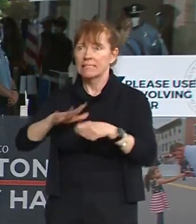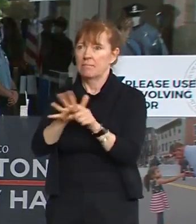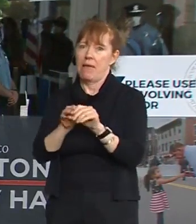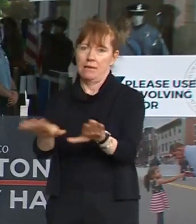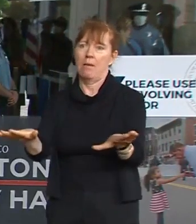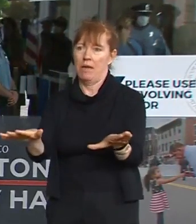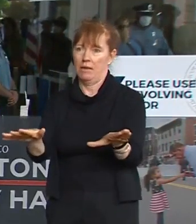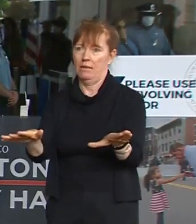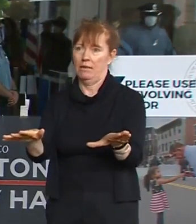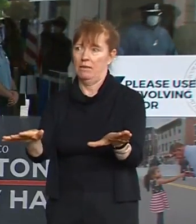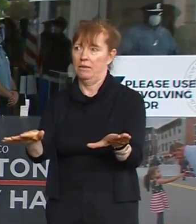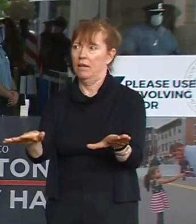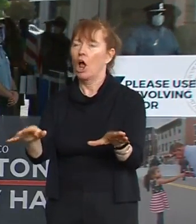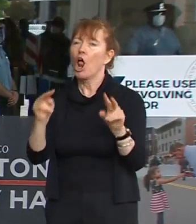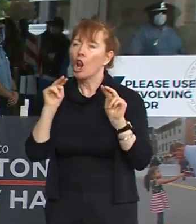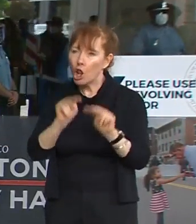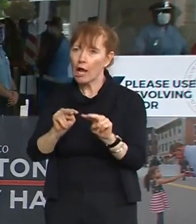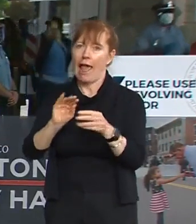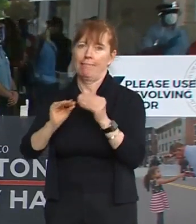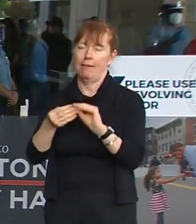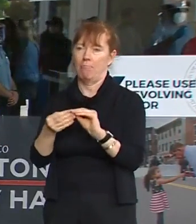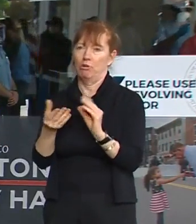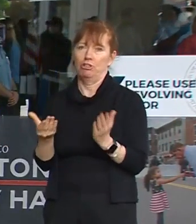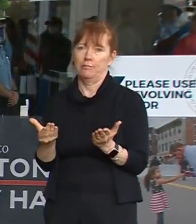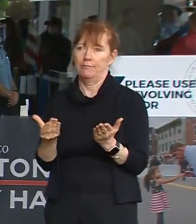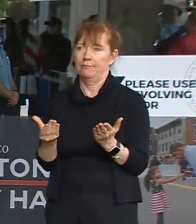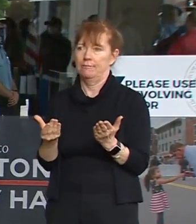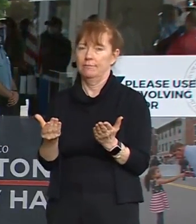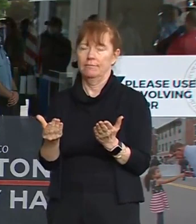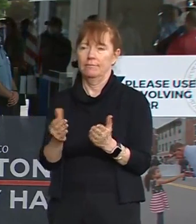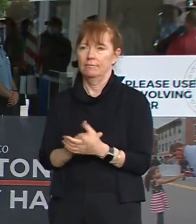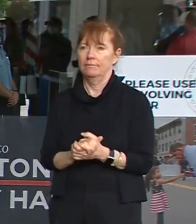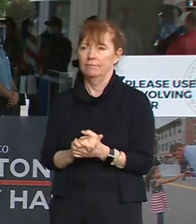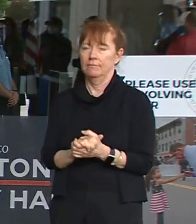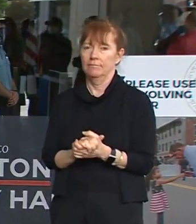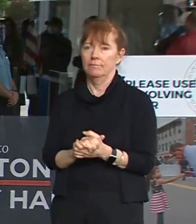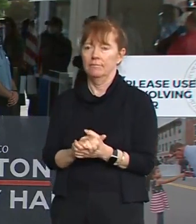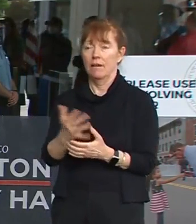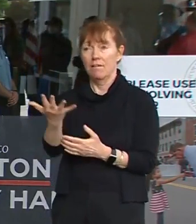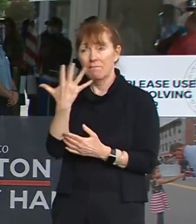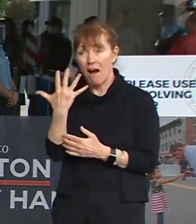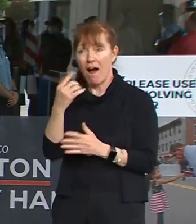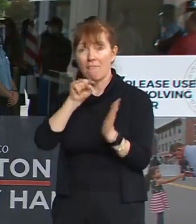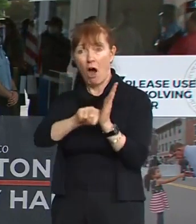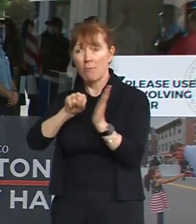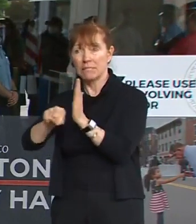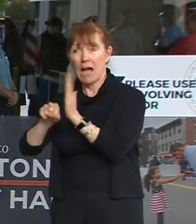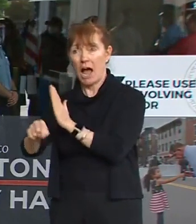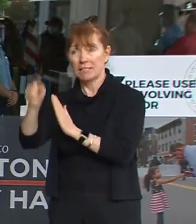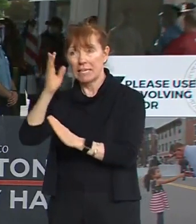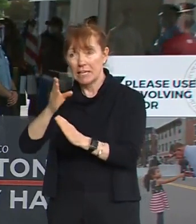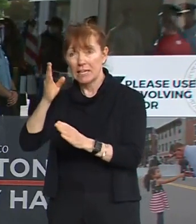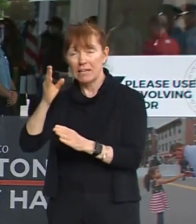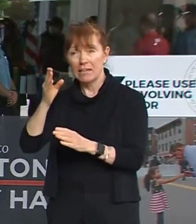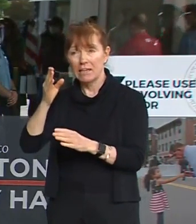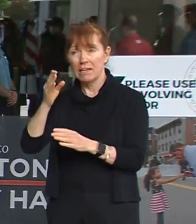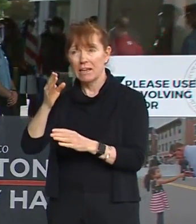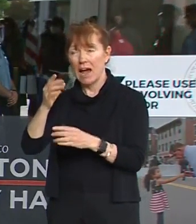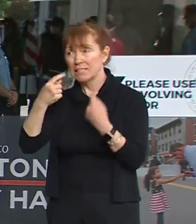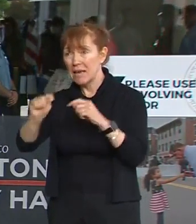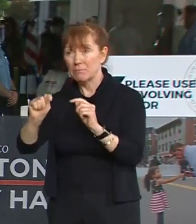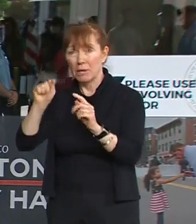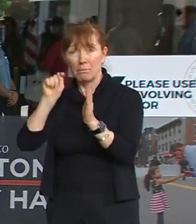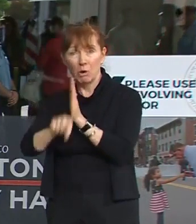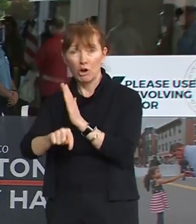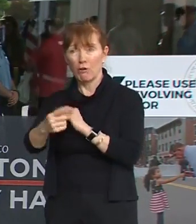pandemic. Look at the numbers. 5 homicides in a row. The attempted murder of 4 police officers